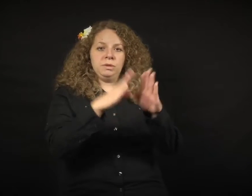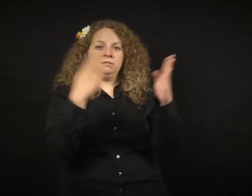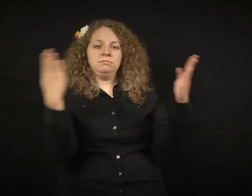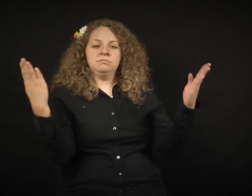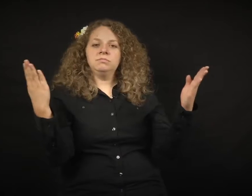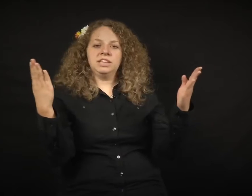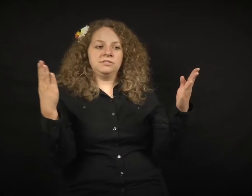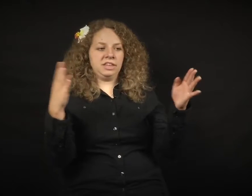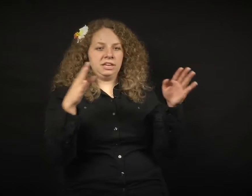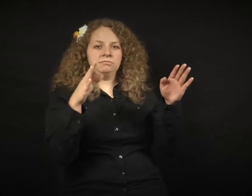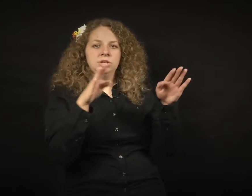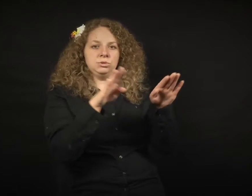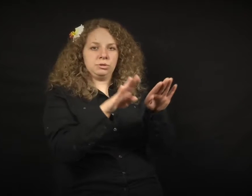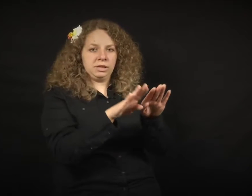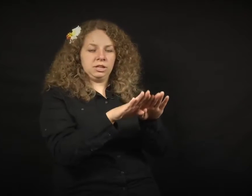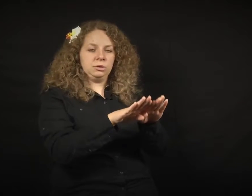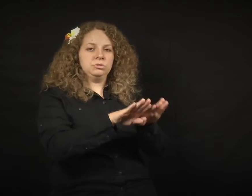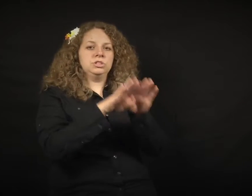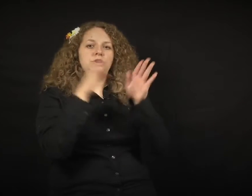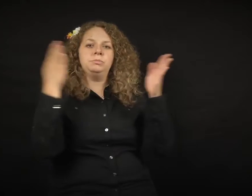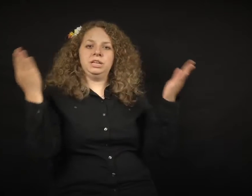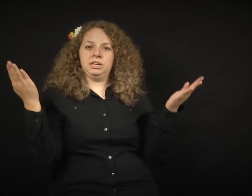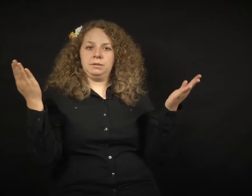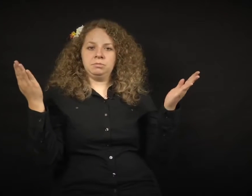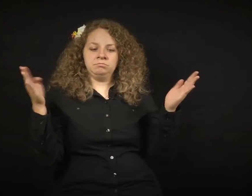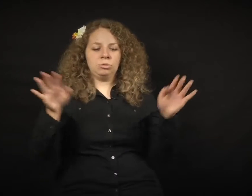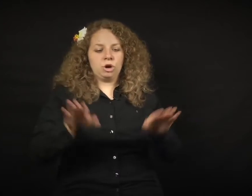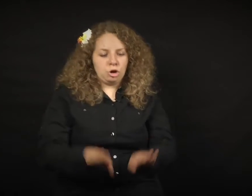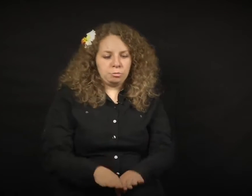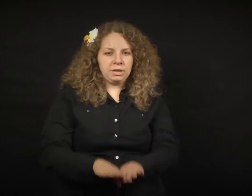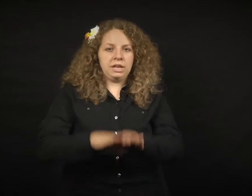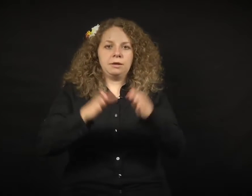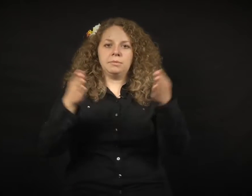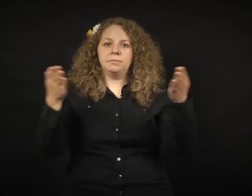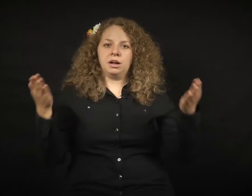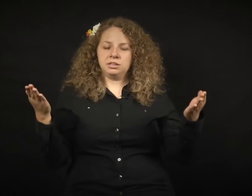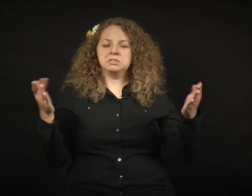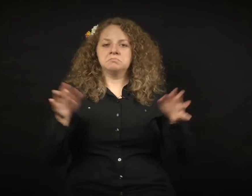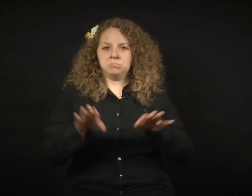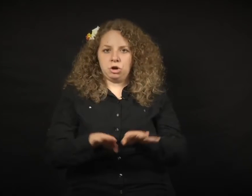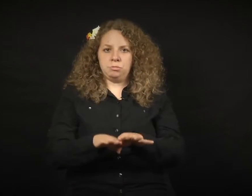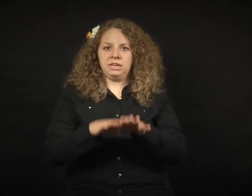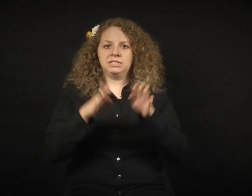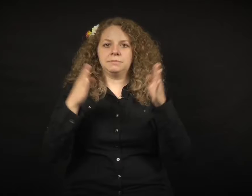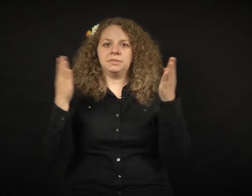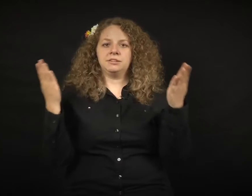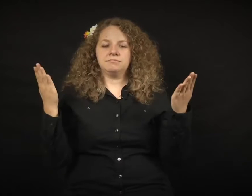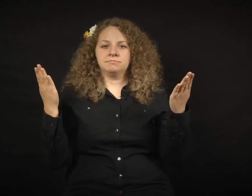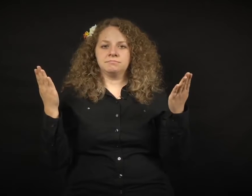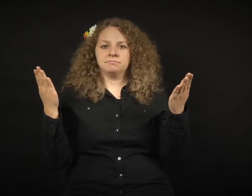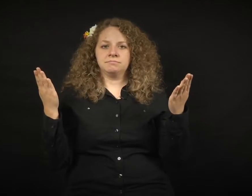Open, think of like a door being closed and opening it up, or opening up a box, opening something.